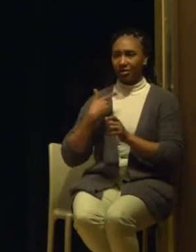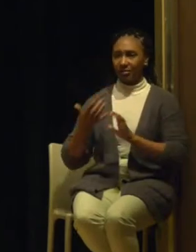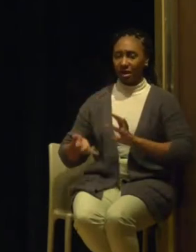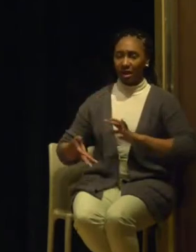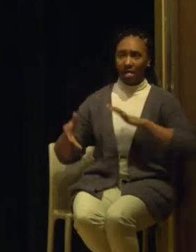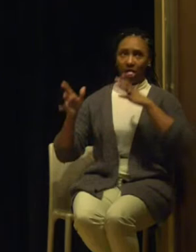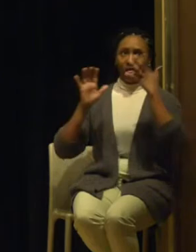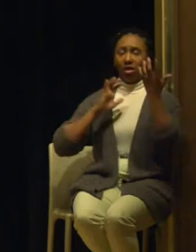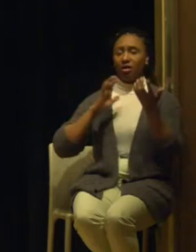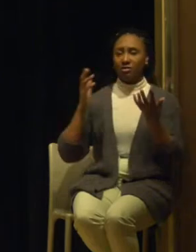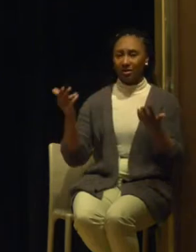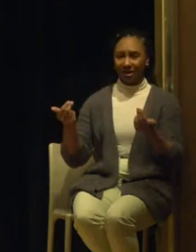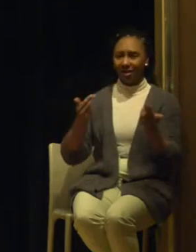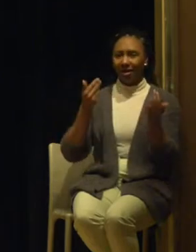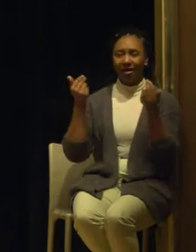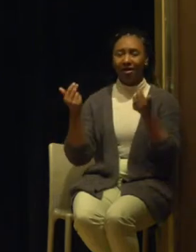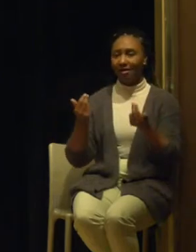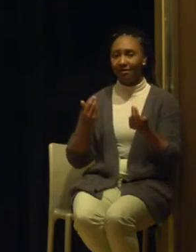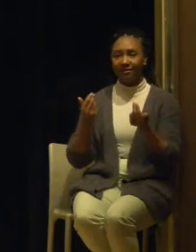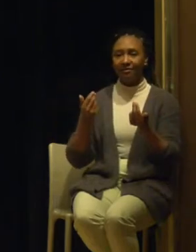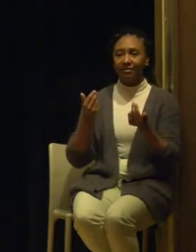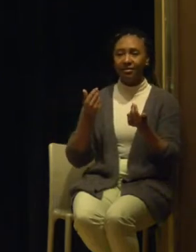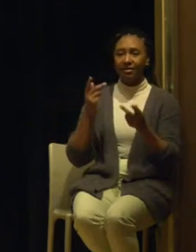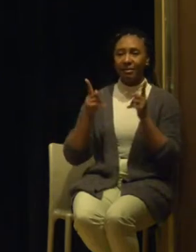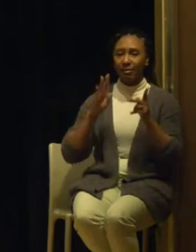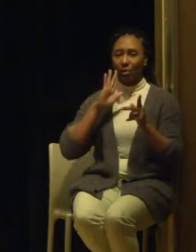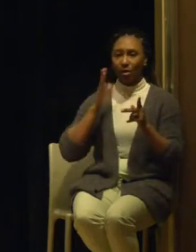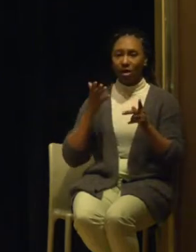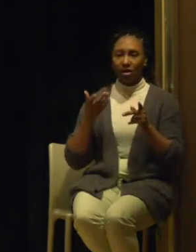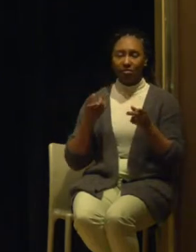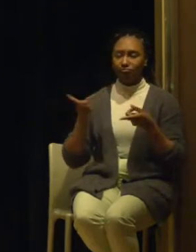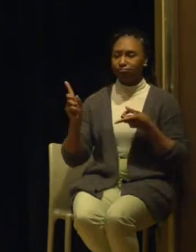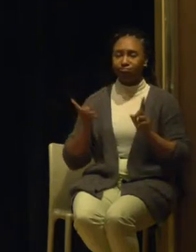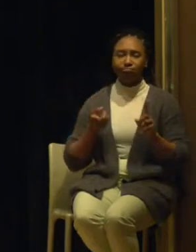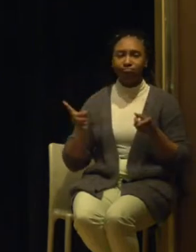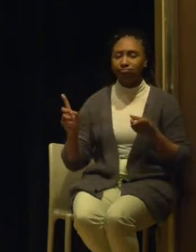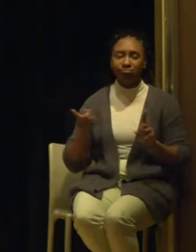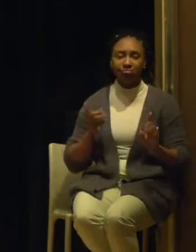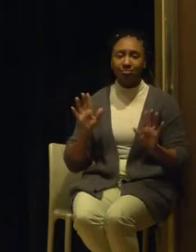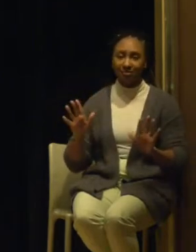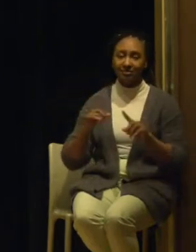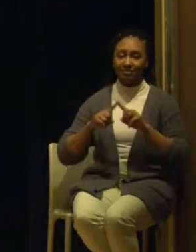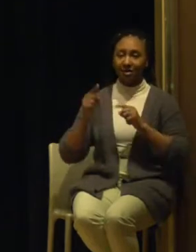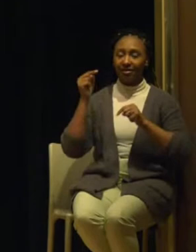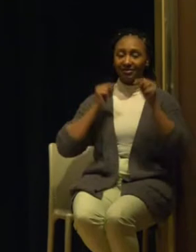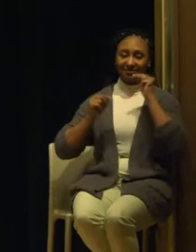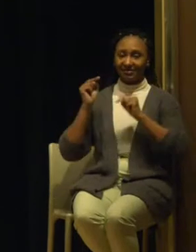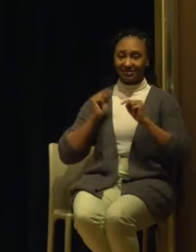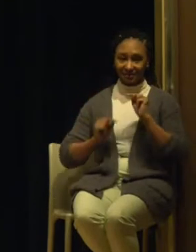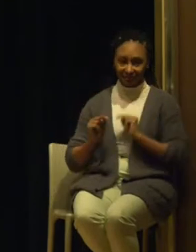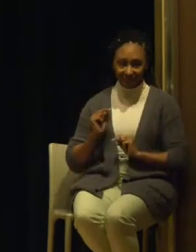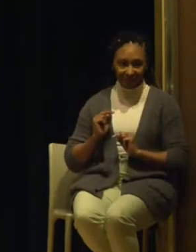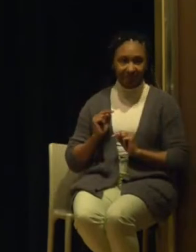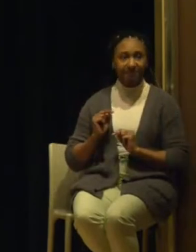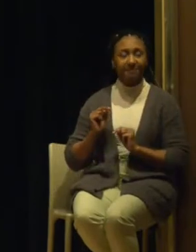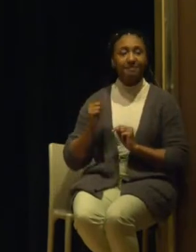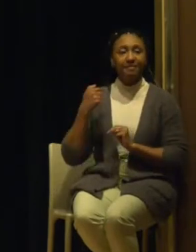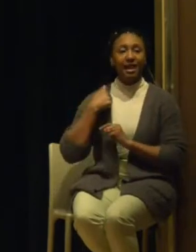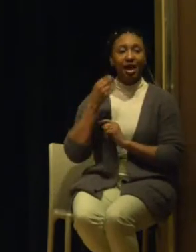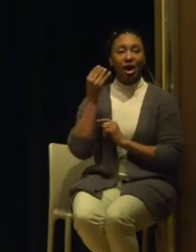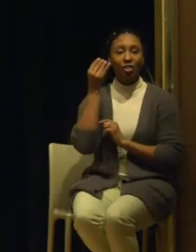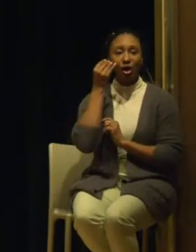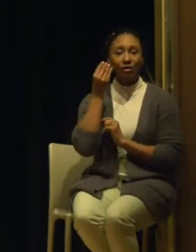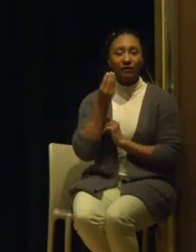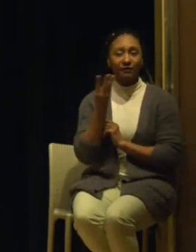drama. You had people cursing each other out and all of that. So back to the name. Yes, we have to put it, yes. So I thought of a few